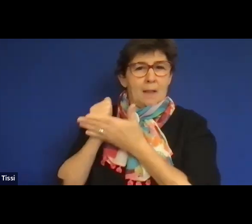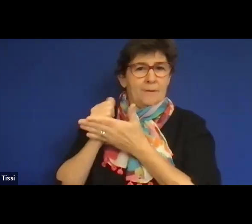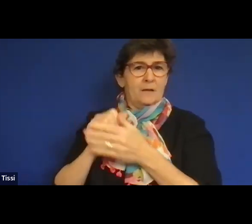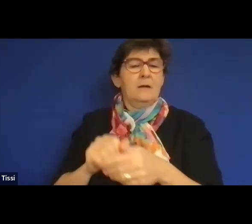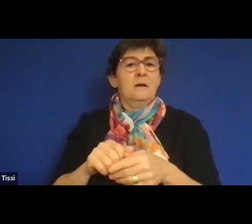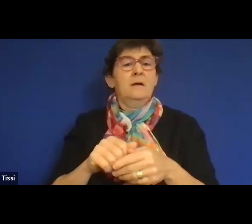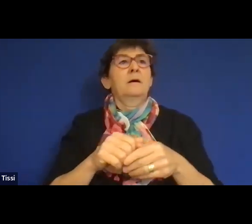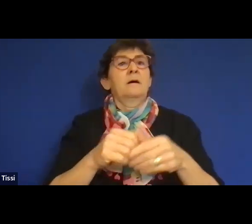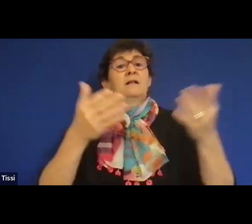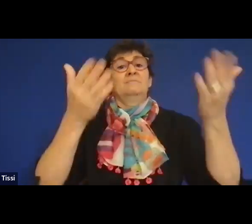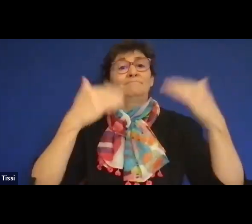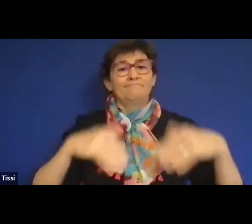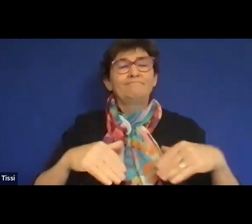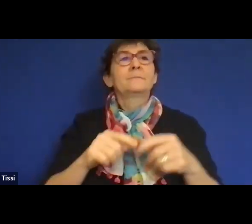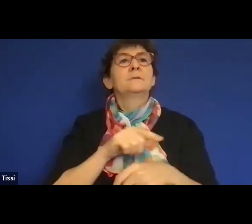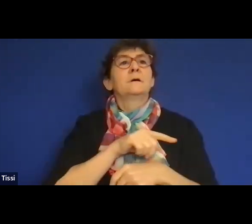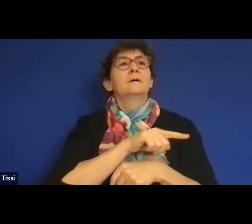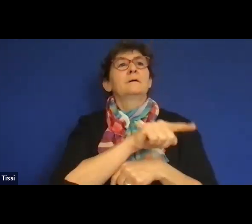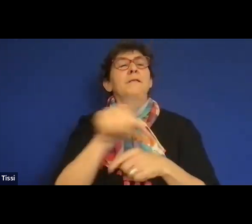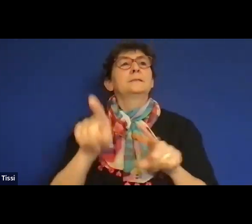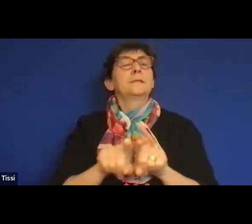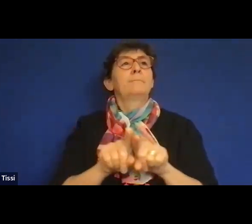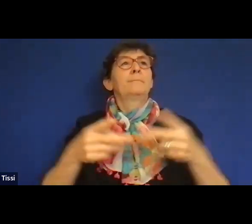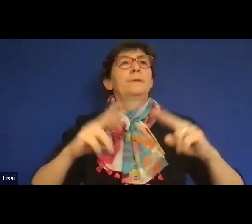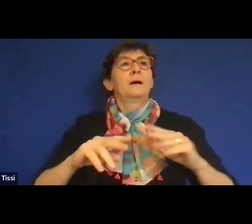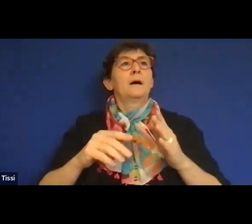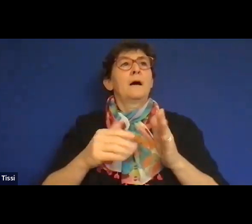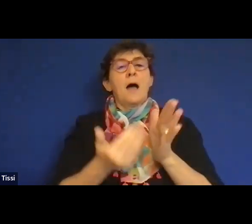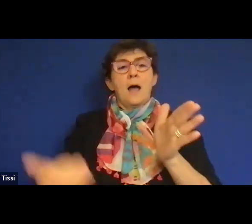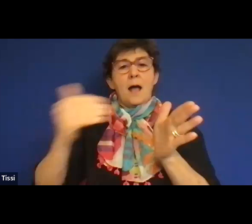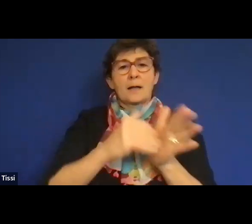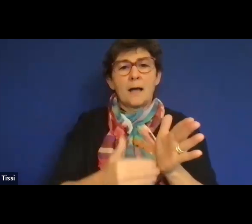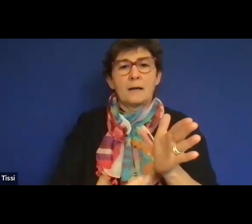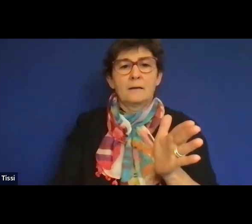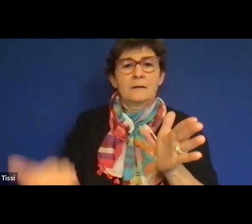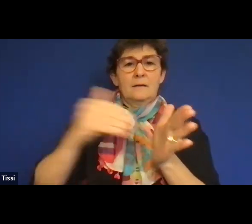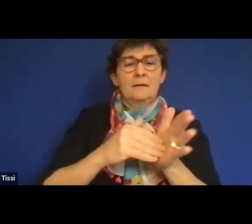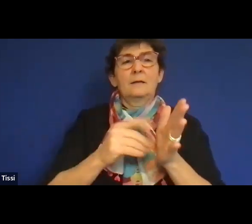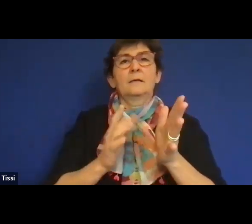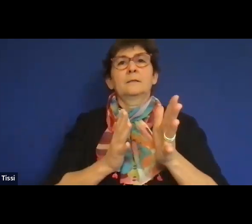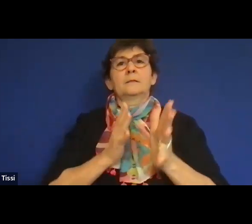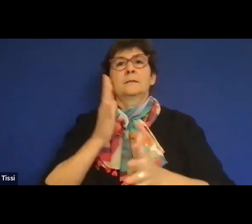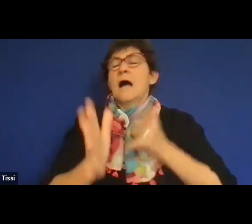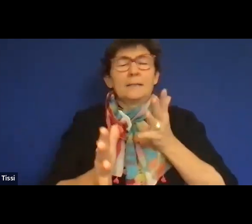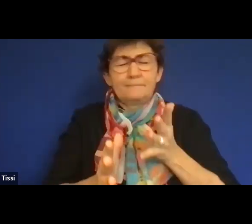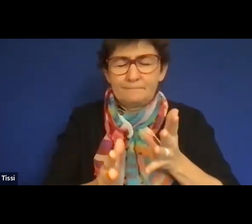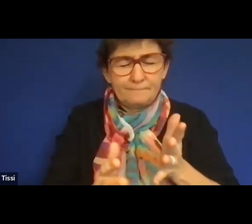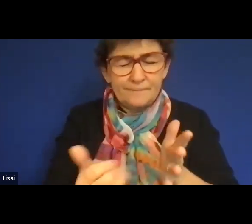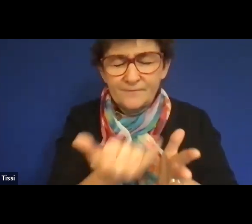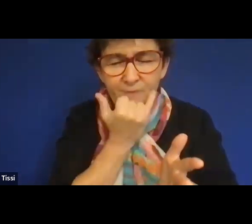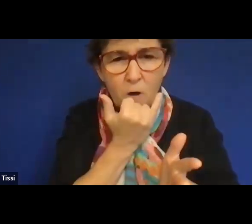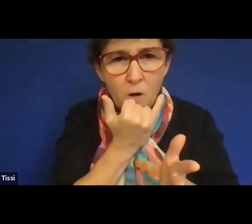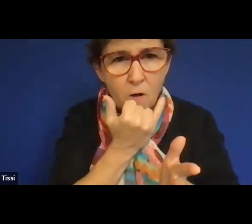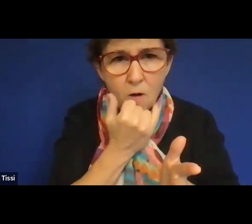moment of disfluency, right? And whatever this gesture is or sign they're using is helping them to prepare for what they're going to say again.